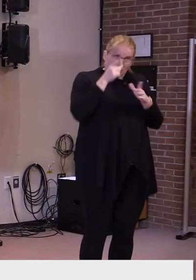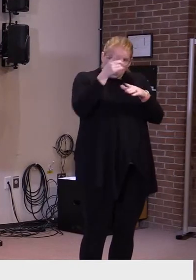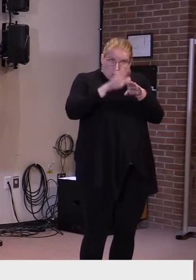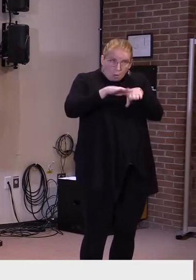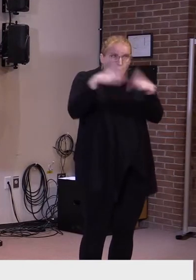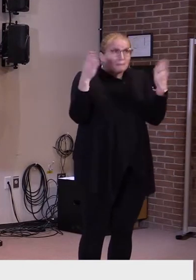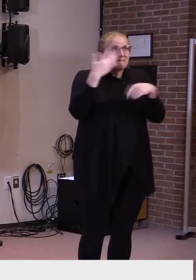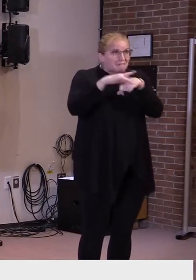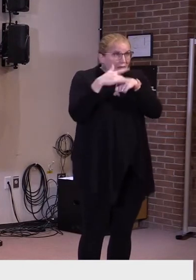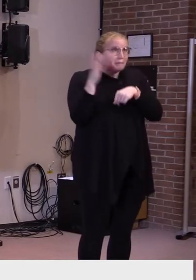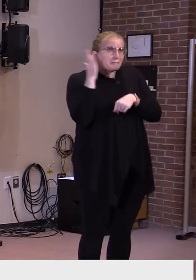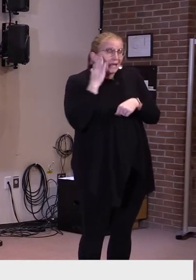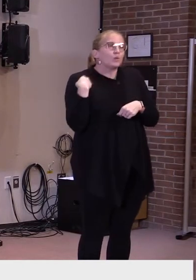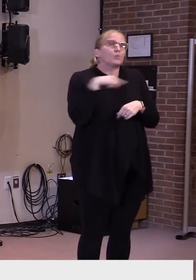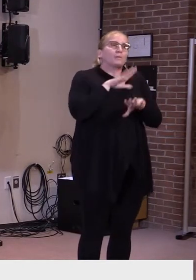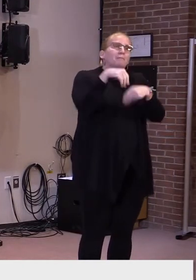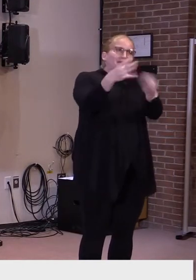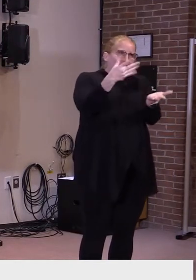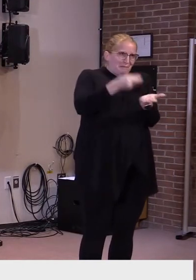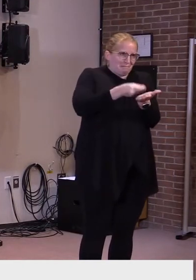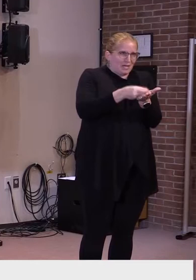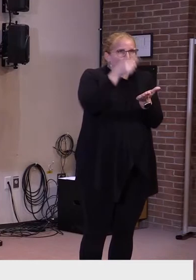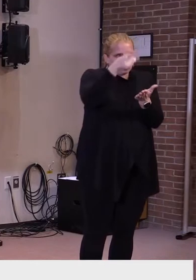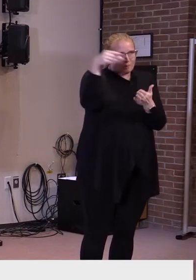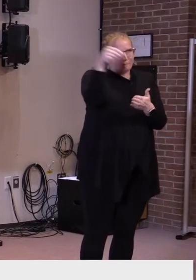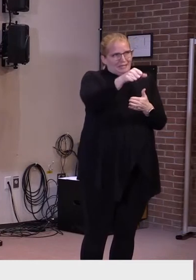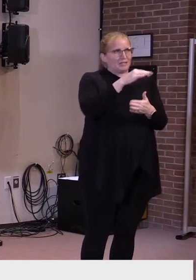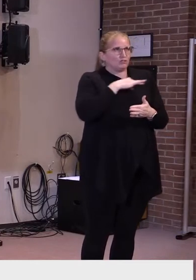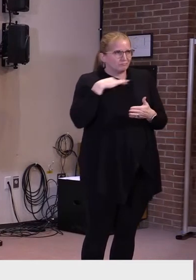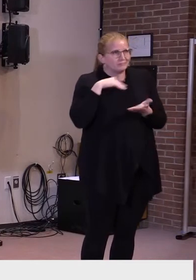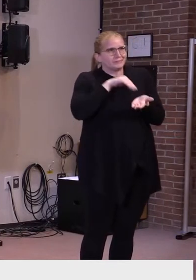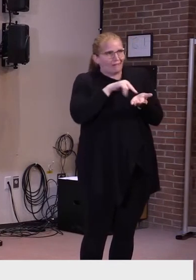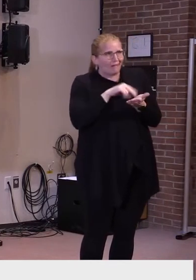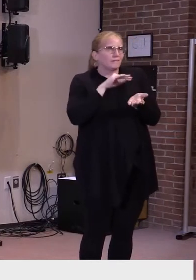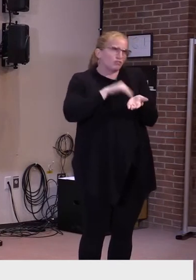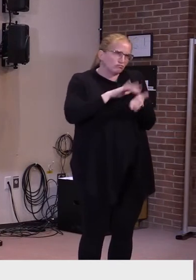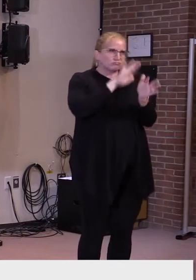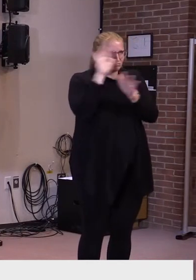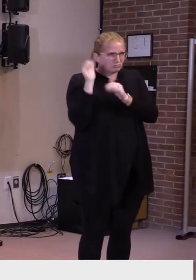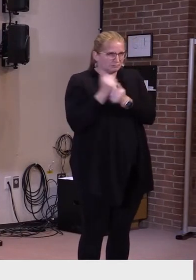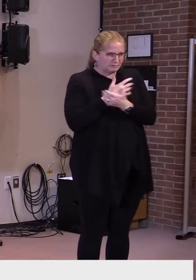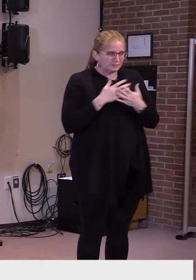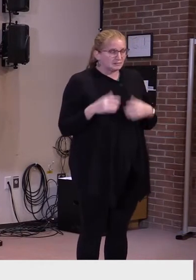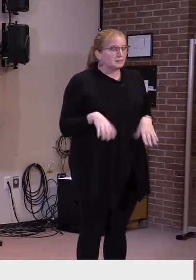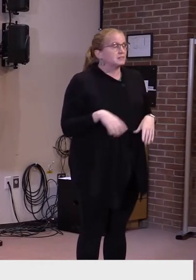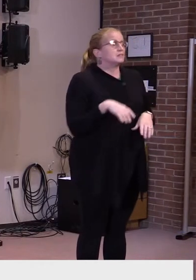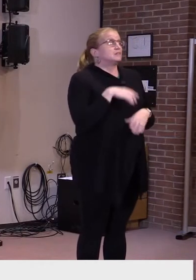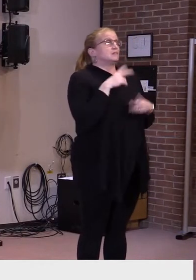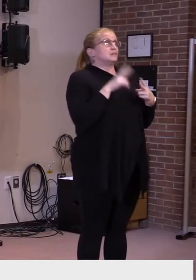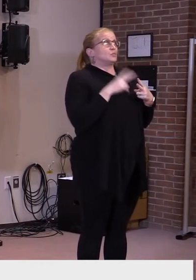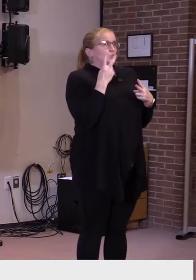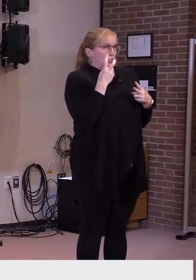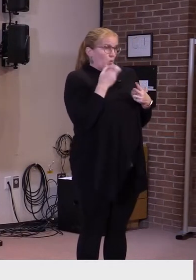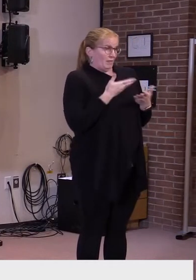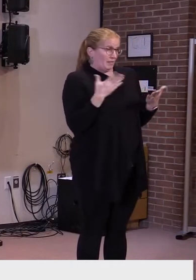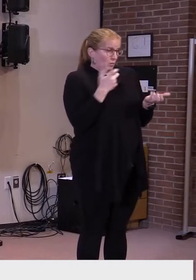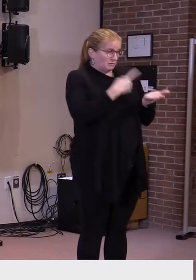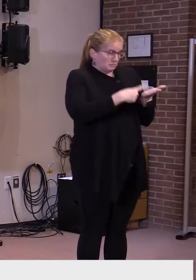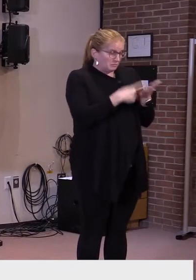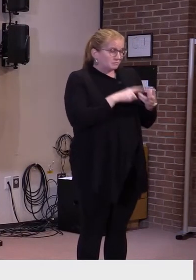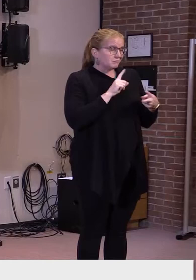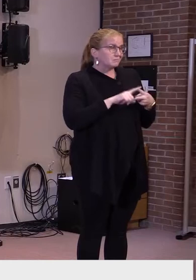staff those beds. I have two more topics to cover. The first is contact tracing. The second is planning